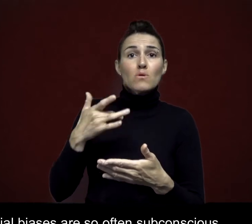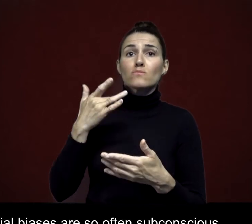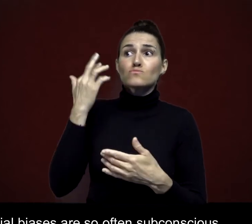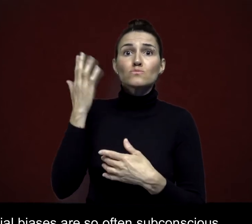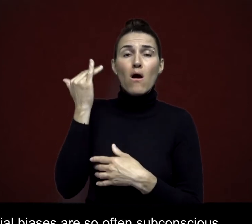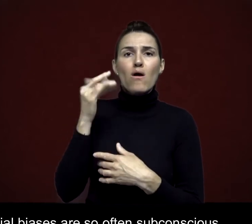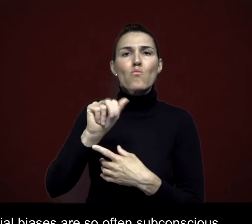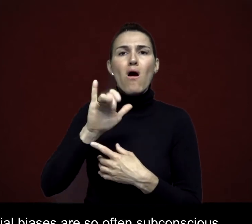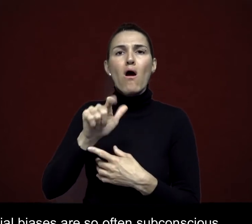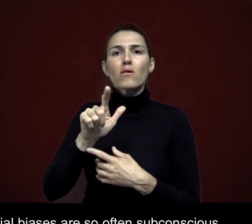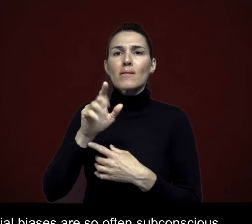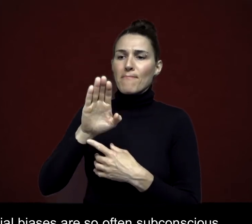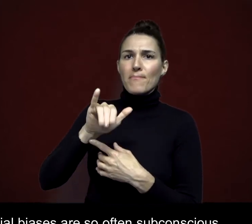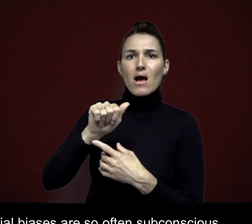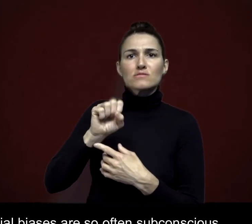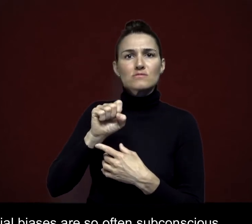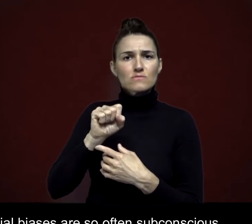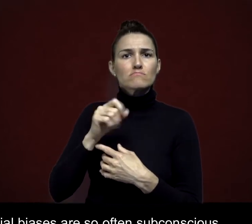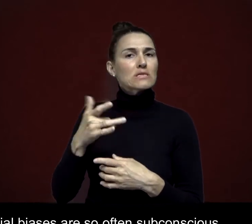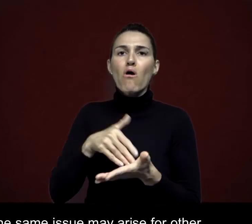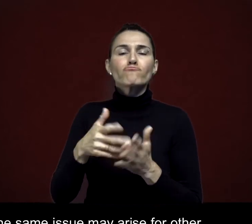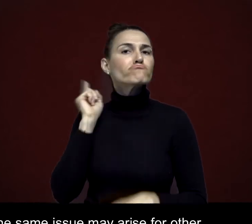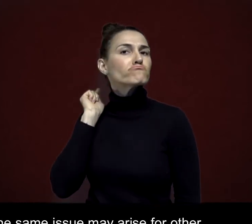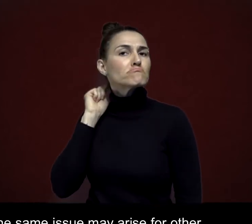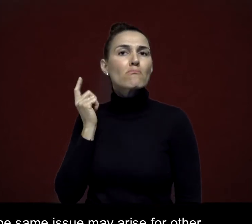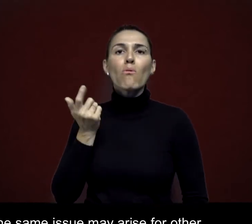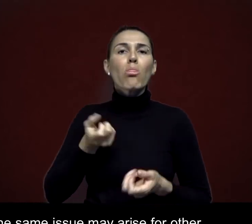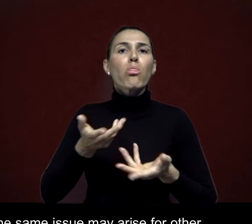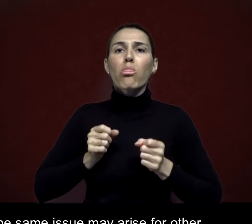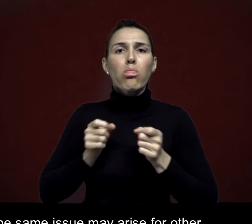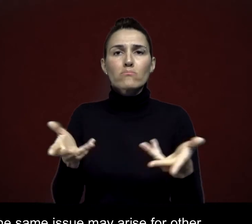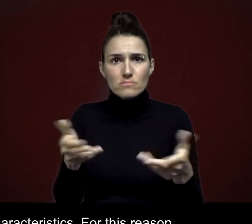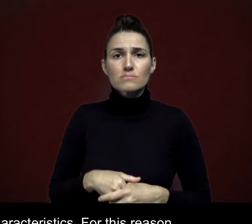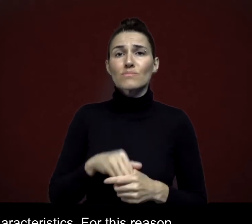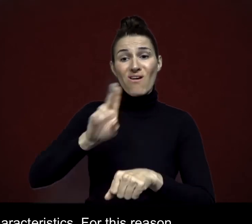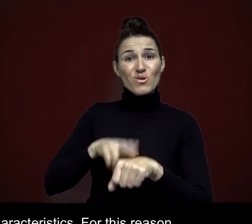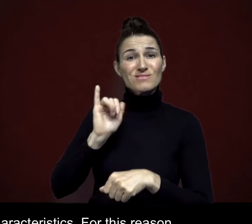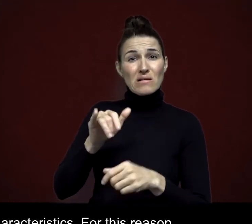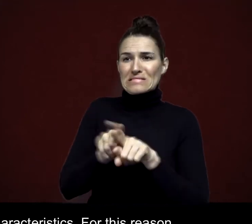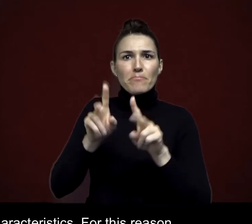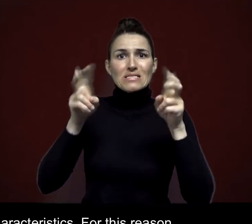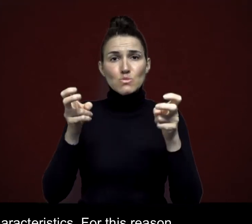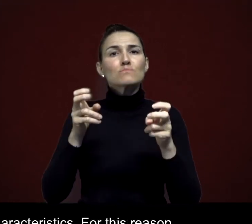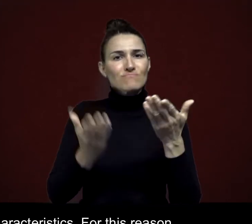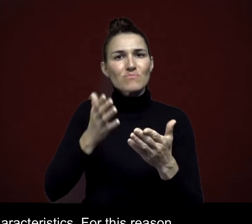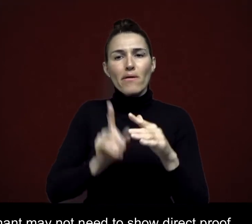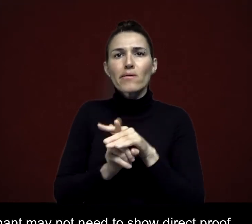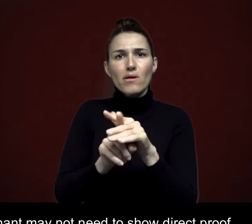racial biases are so often subconscious. Of course, the same issue may arise for other protected characteristics. For this reason, the complainant